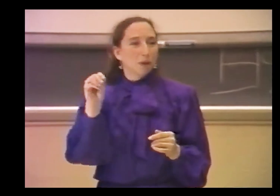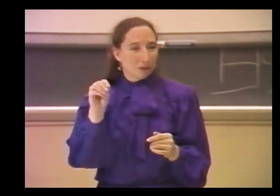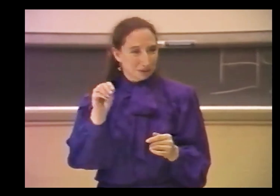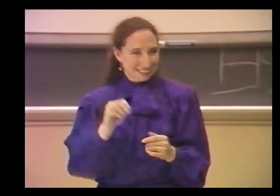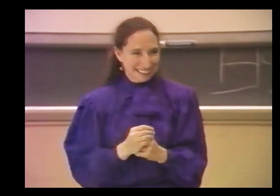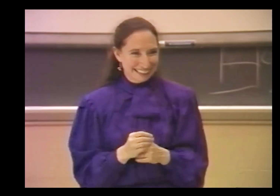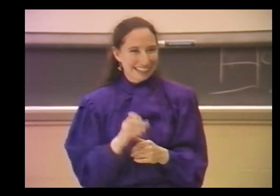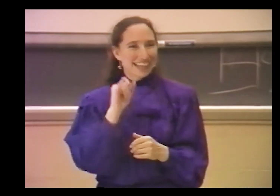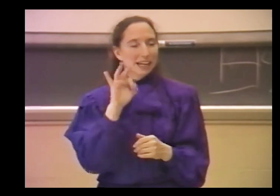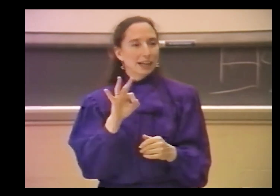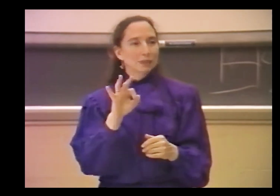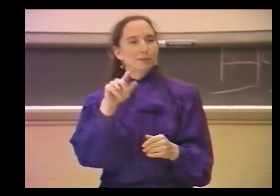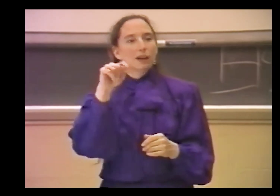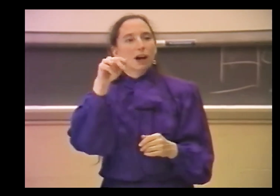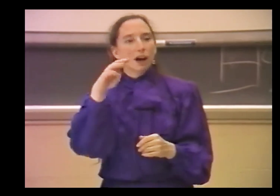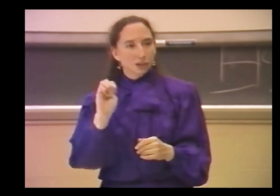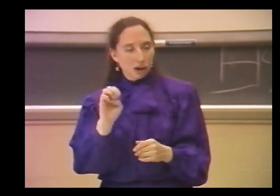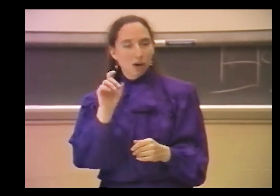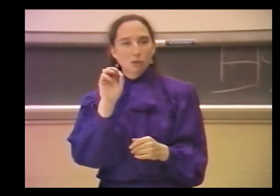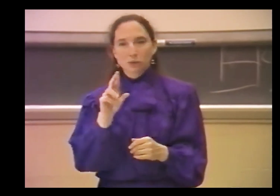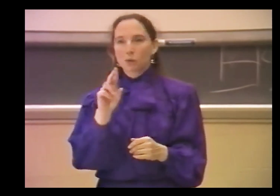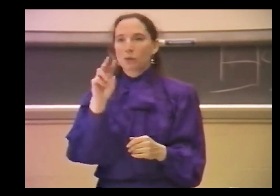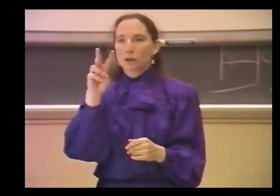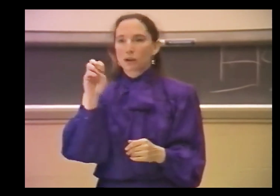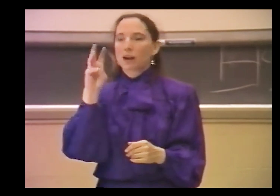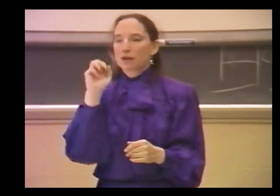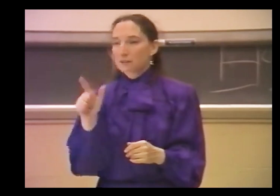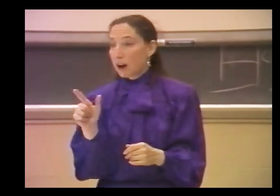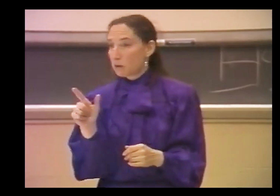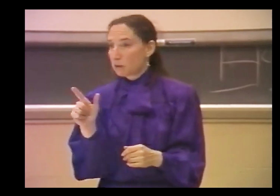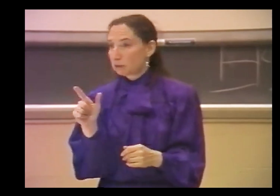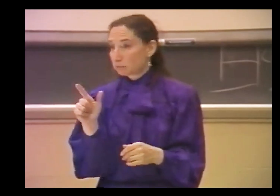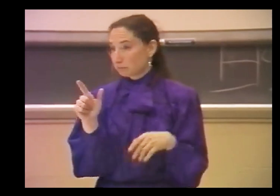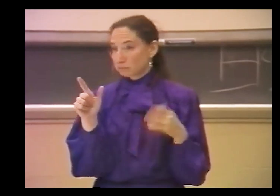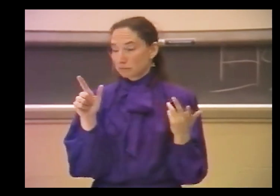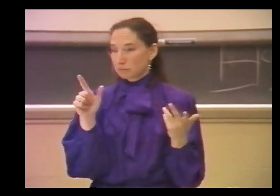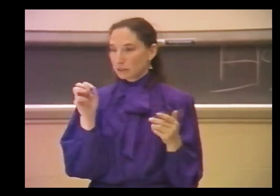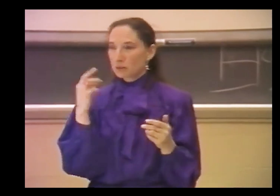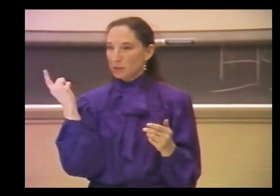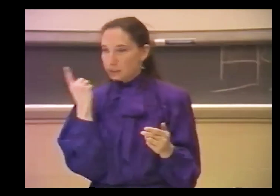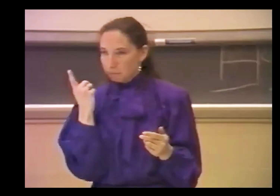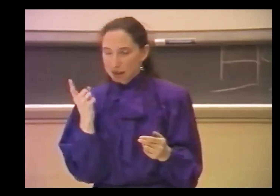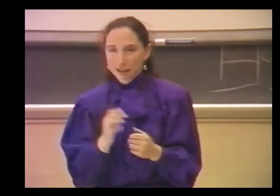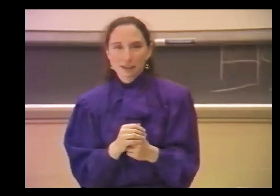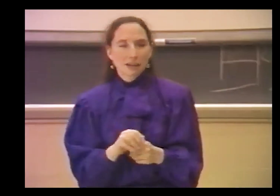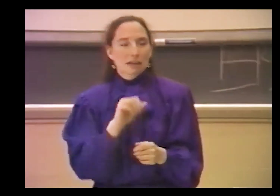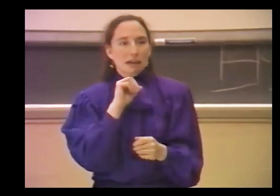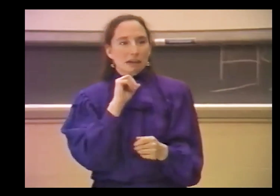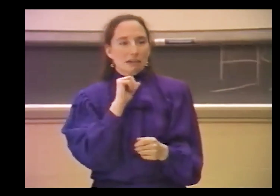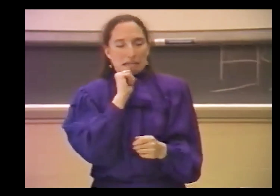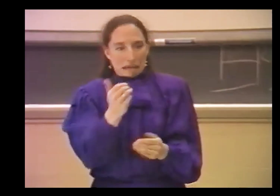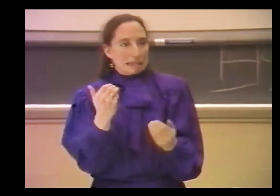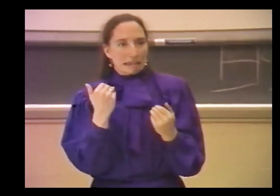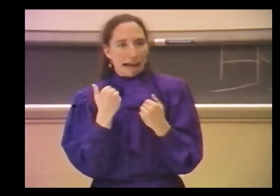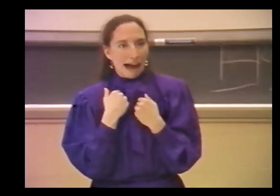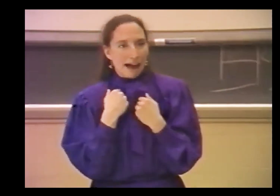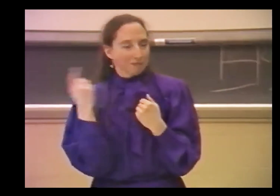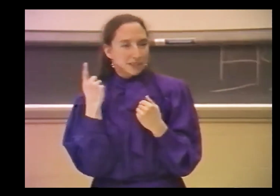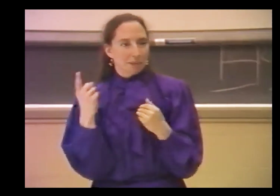Igbo, if a tone or a vowel or something doesn't have something